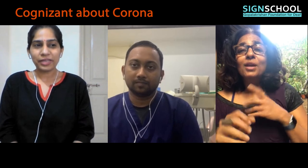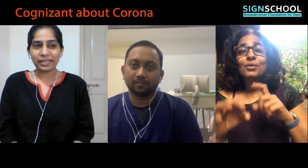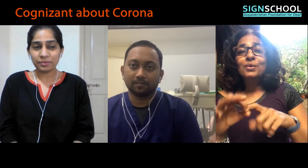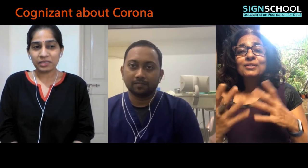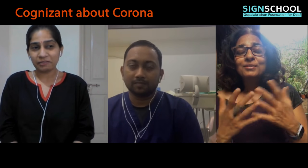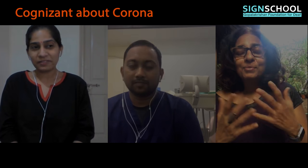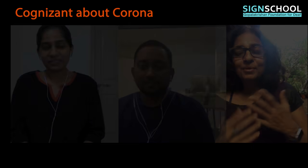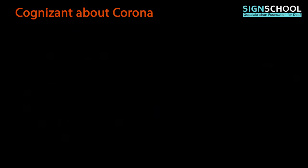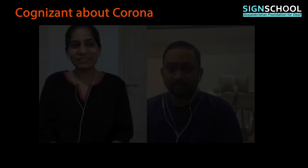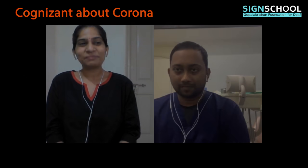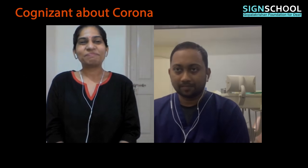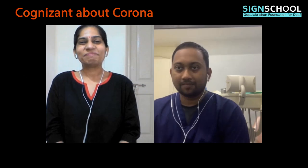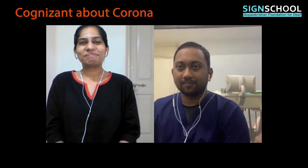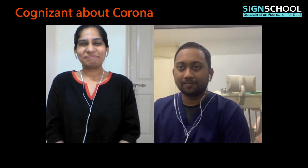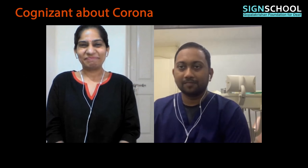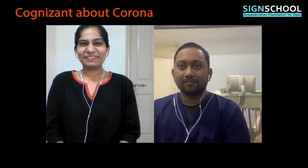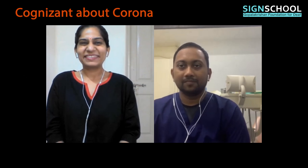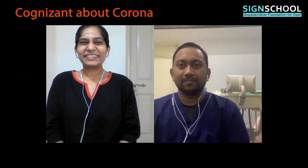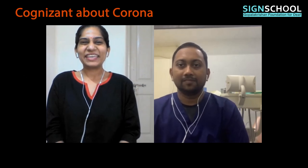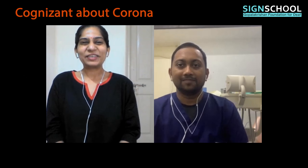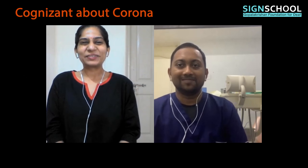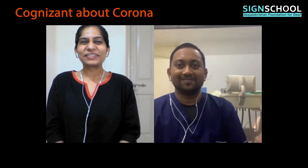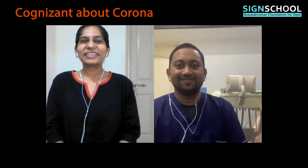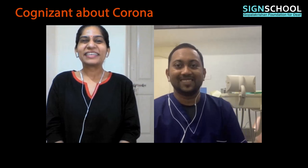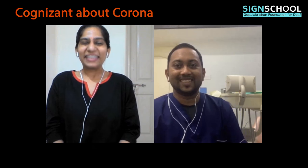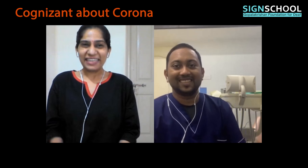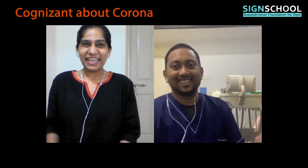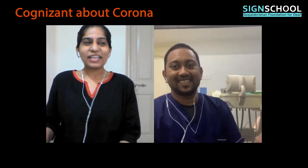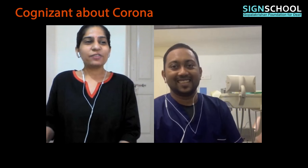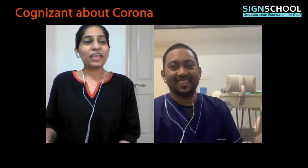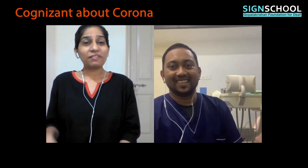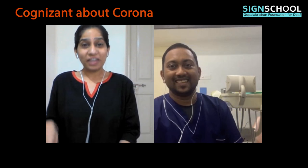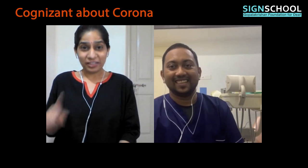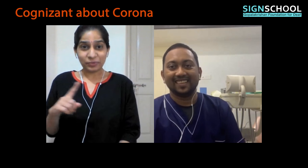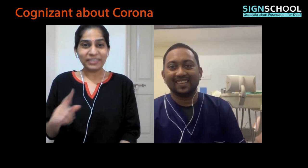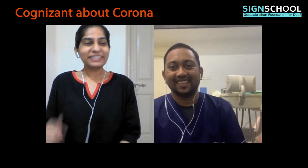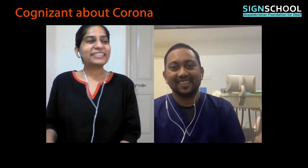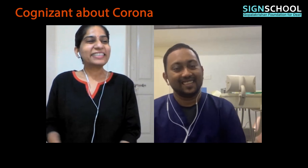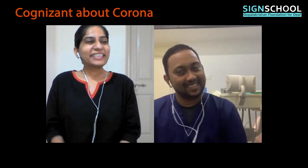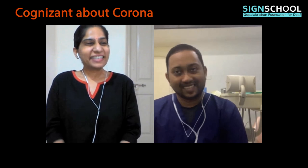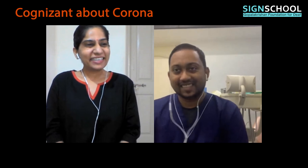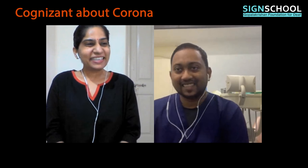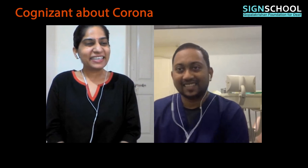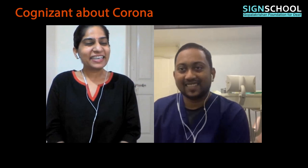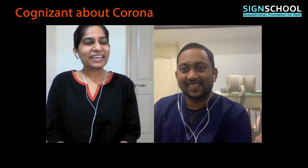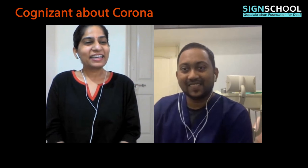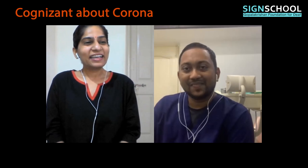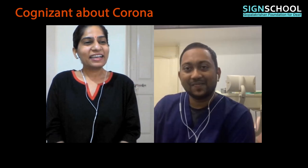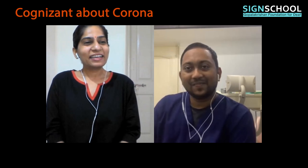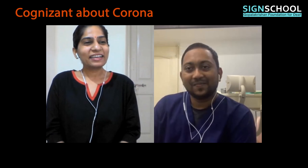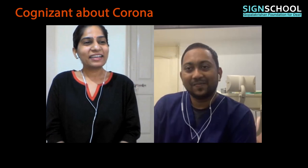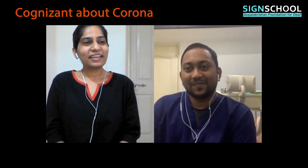and how to protect themselves. Thank you. We have another one.